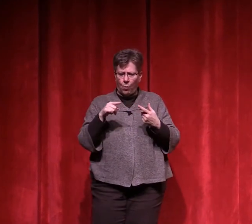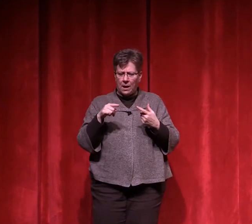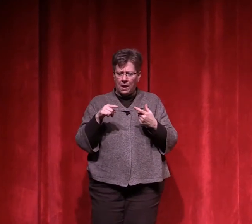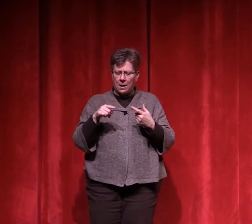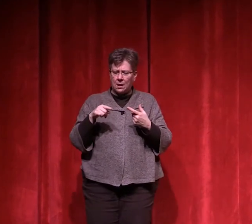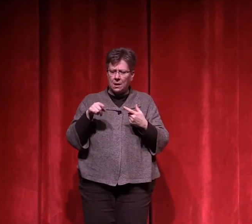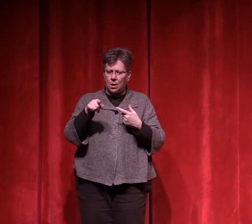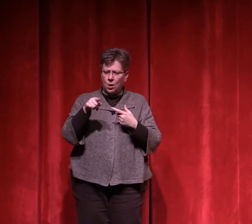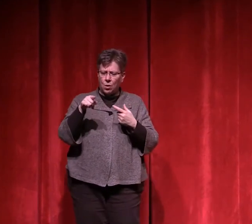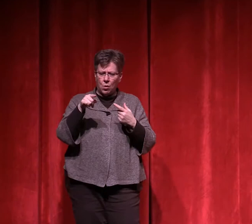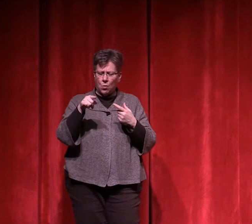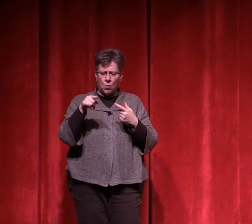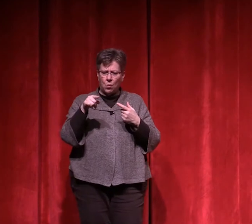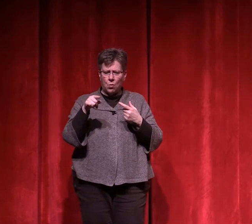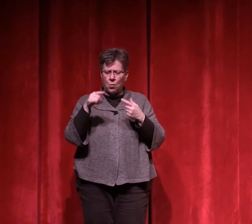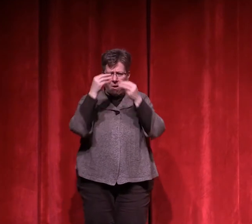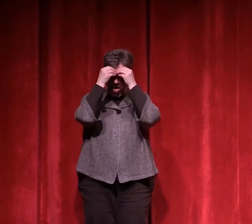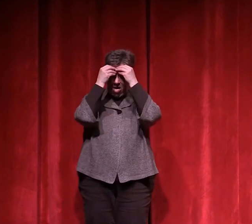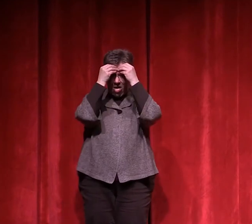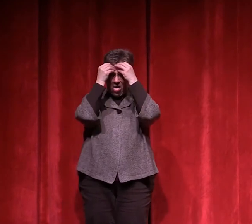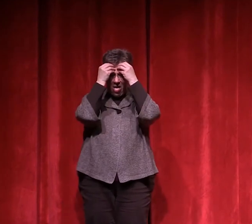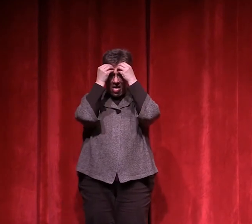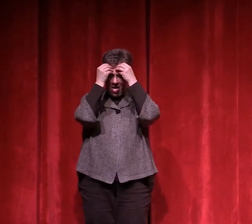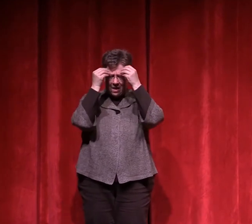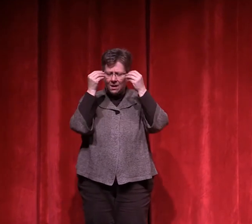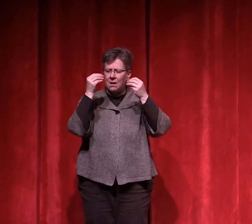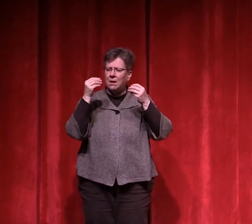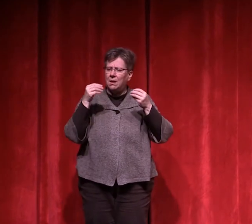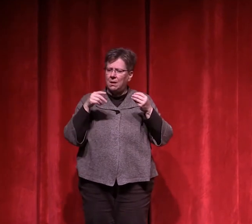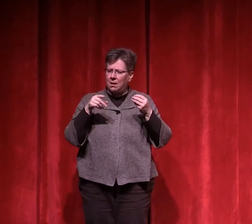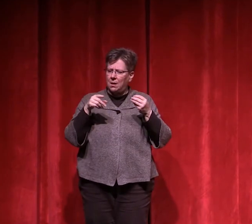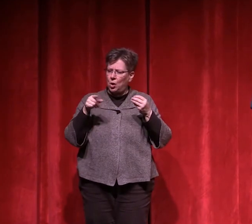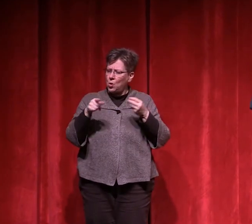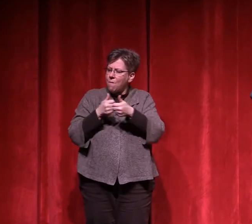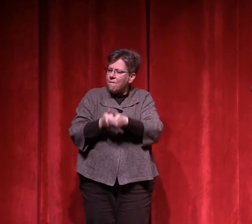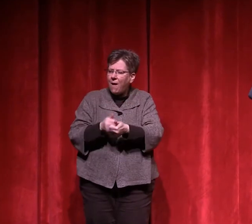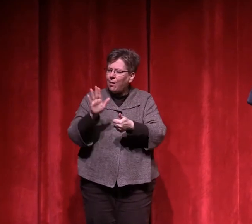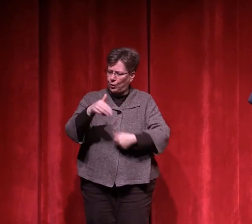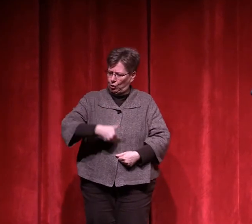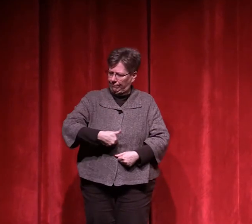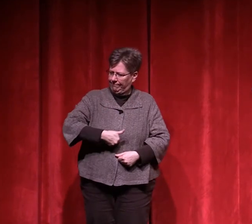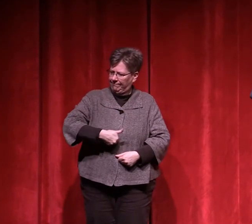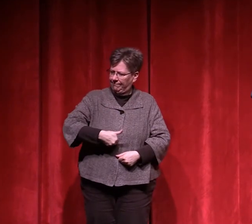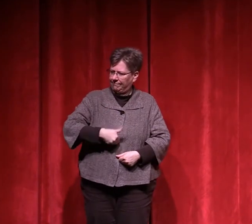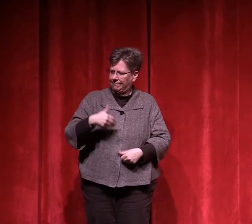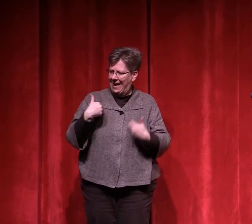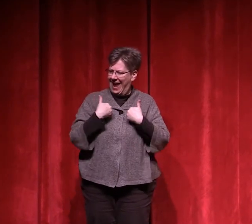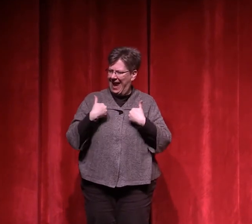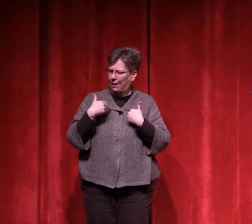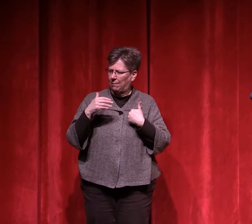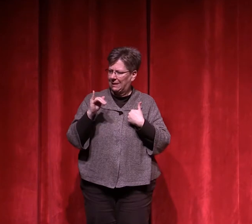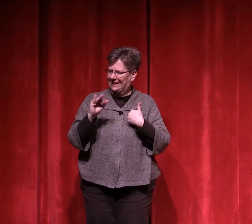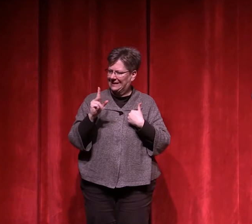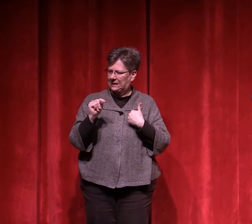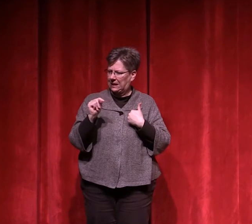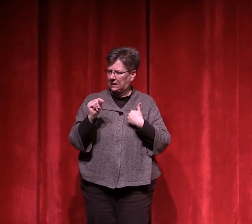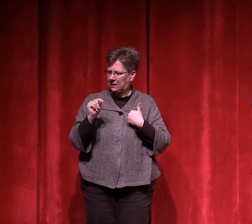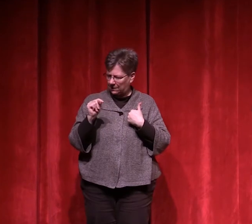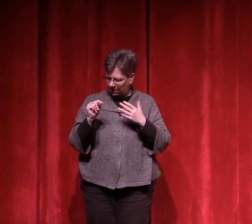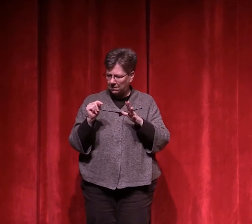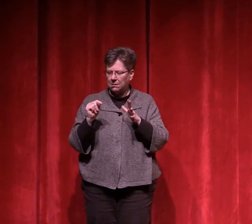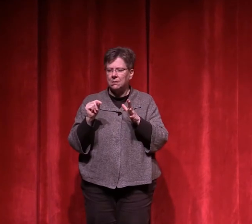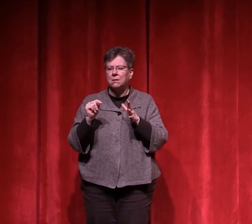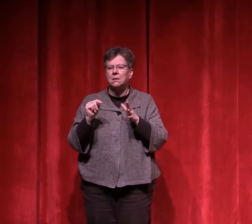of depth is so thin, we have our animal instincts and we have those paths already laid down in